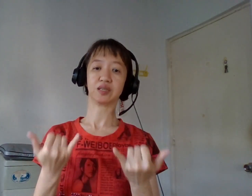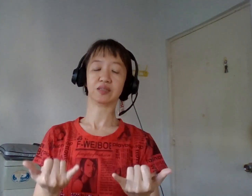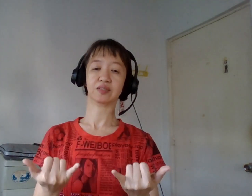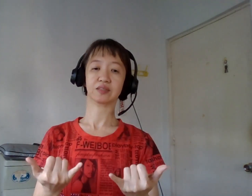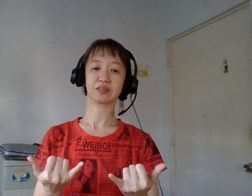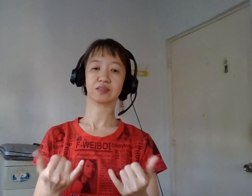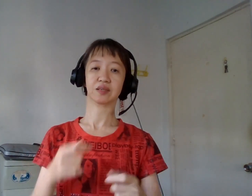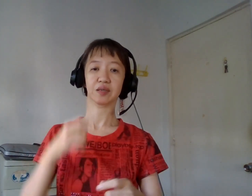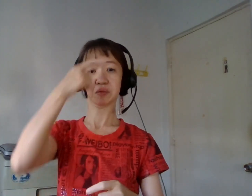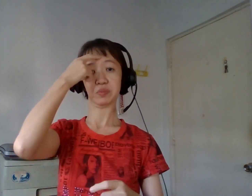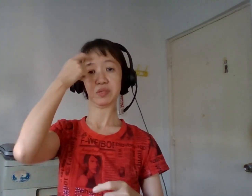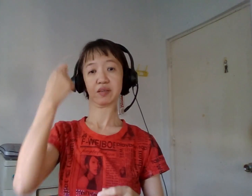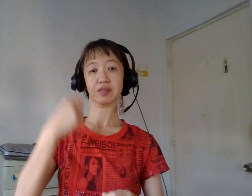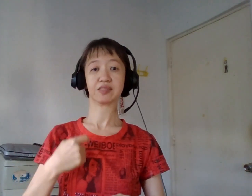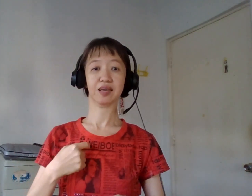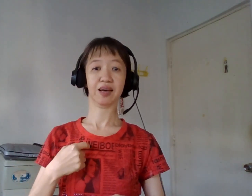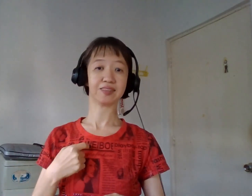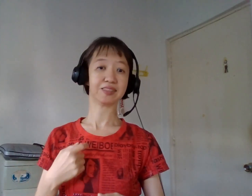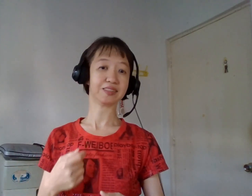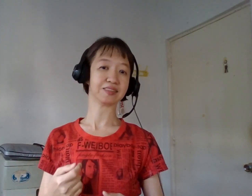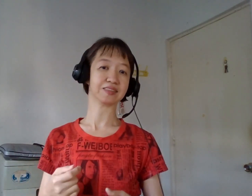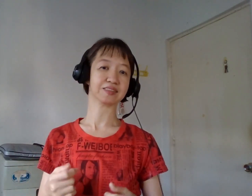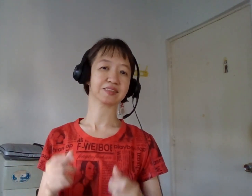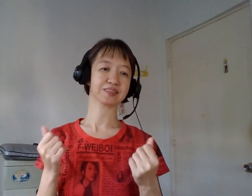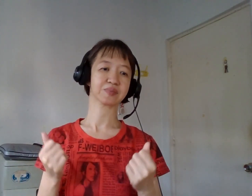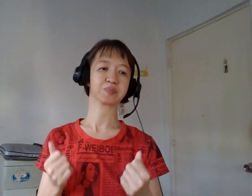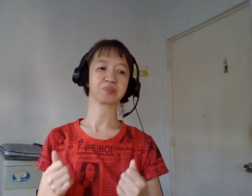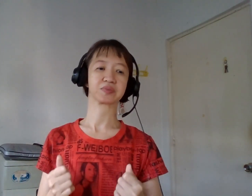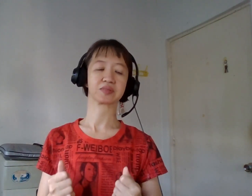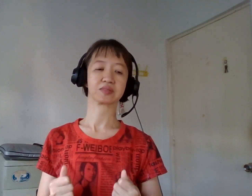today because I did.